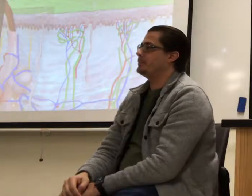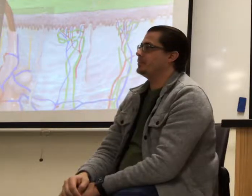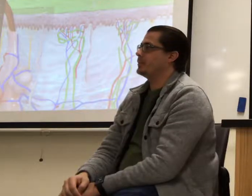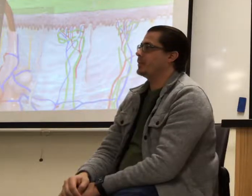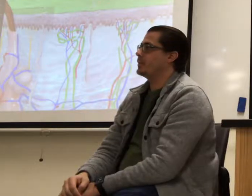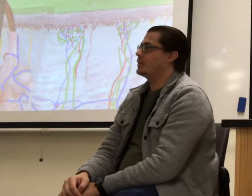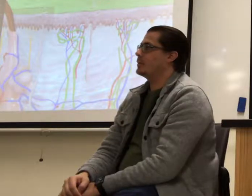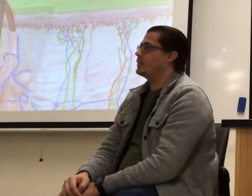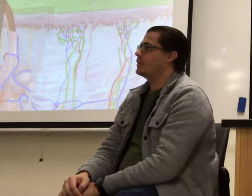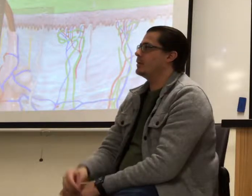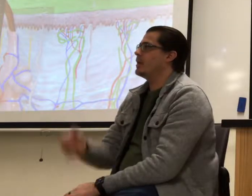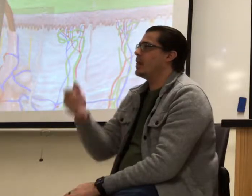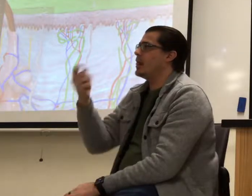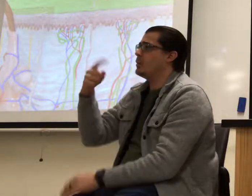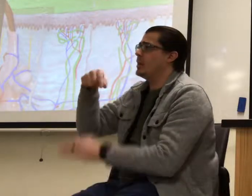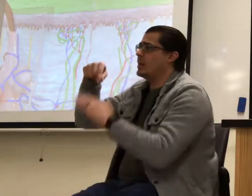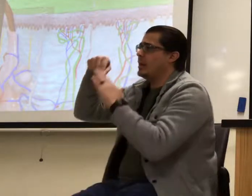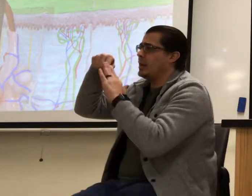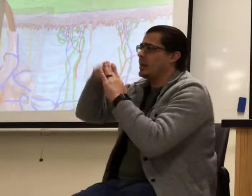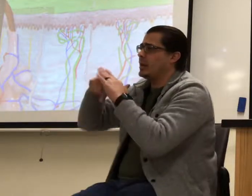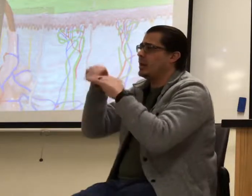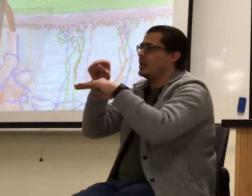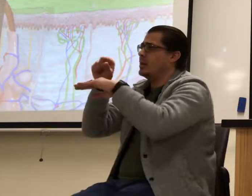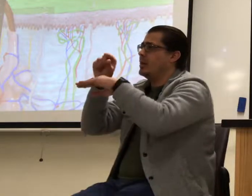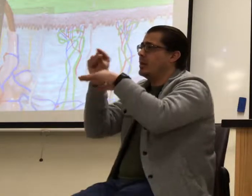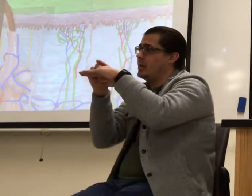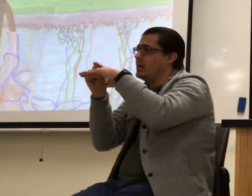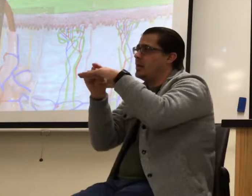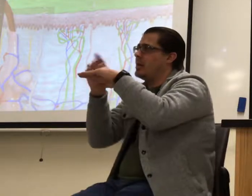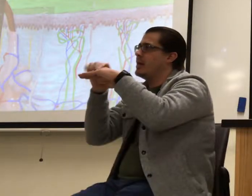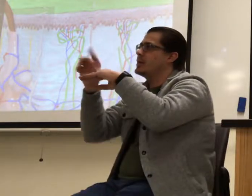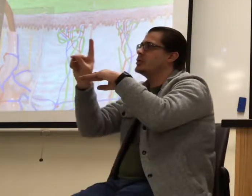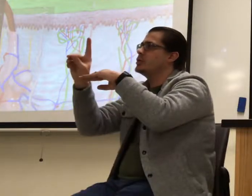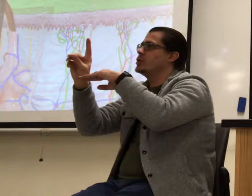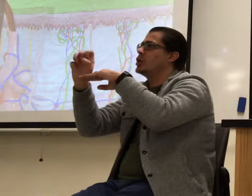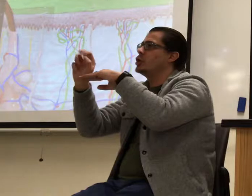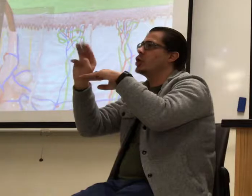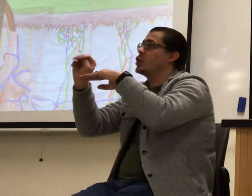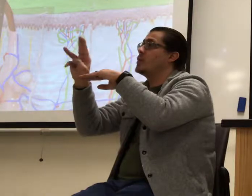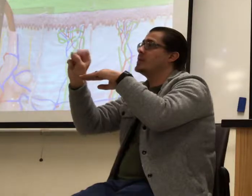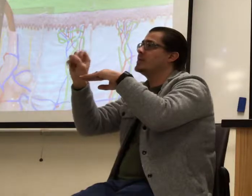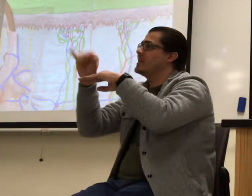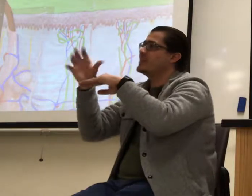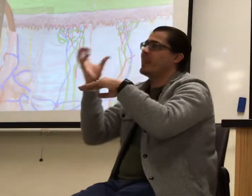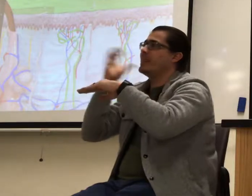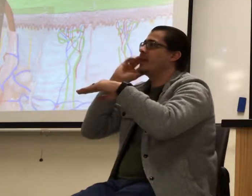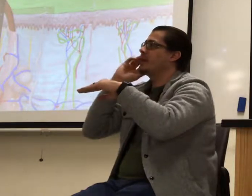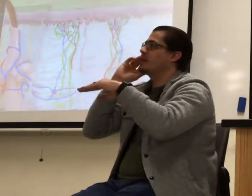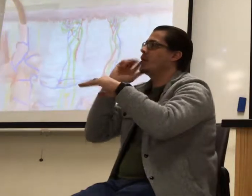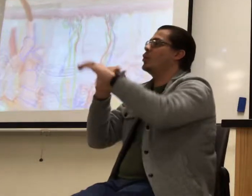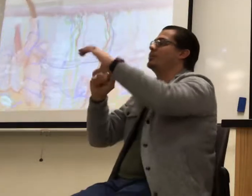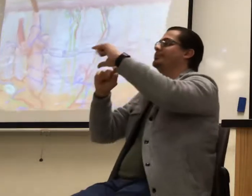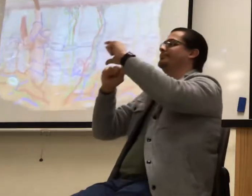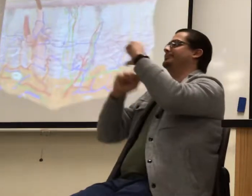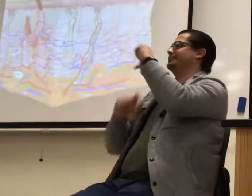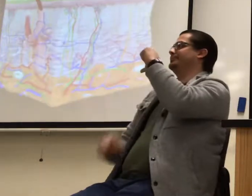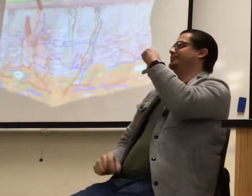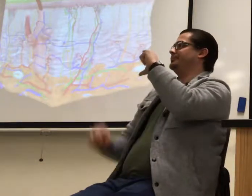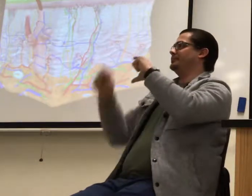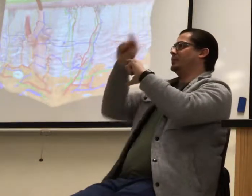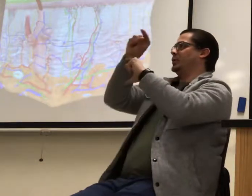But the layer deep to it is called the dermis. And it's the thickest layer of the three.